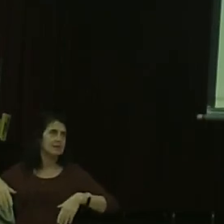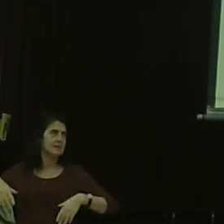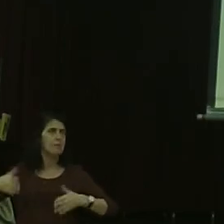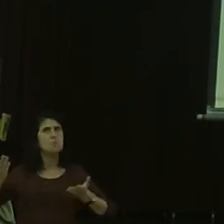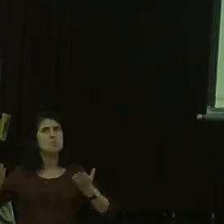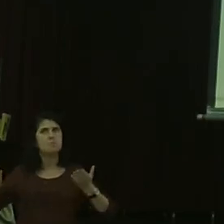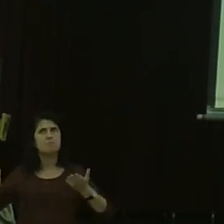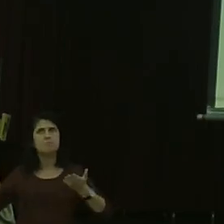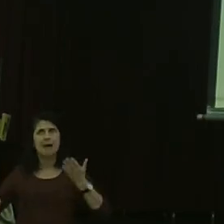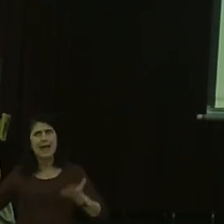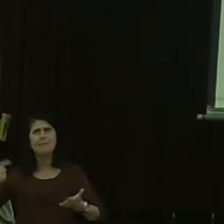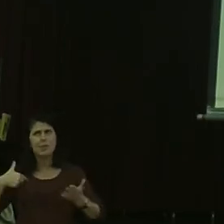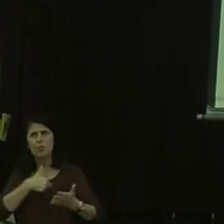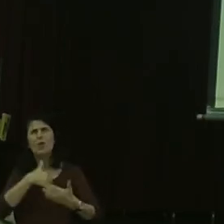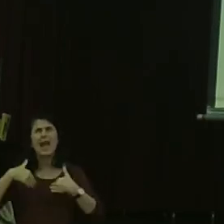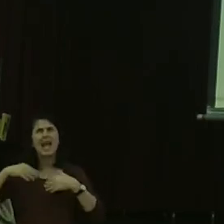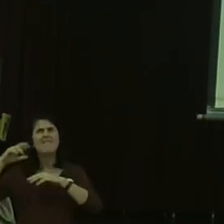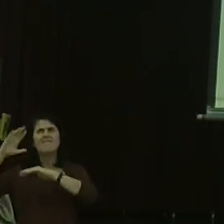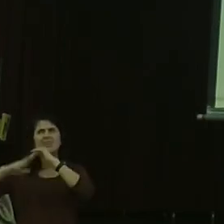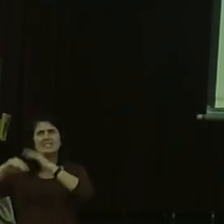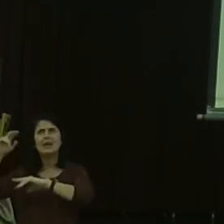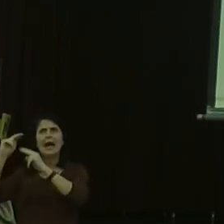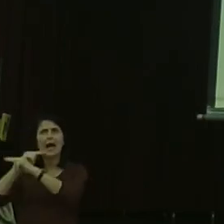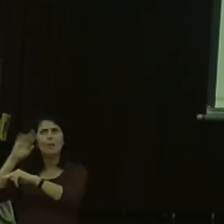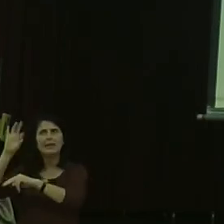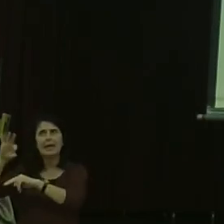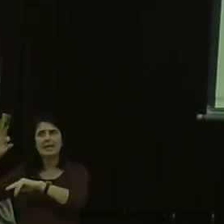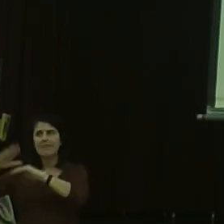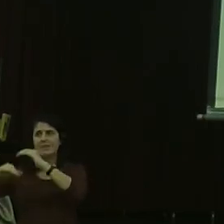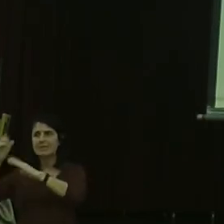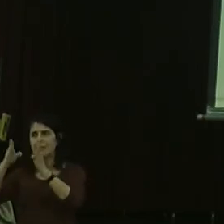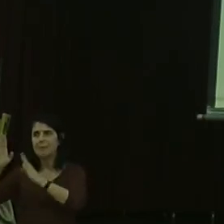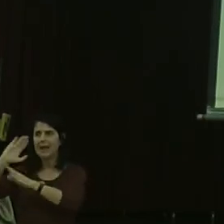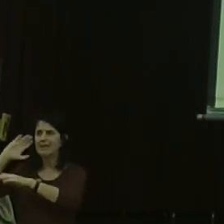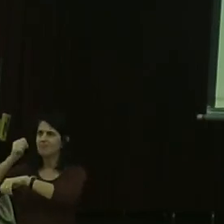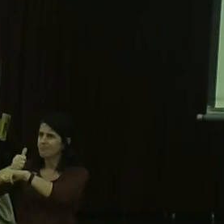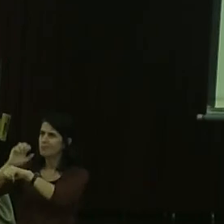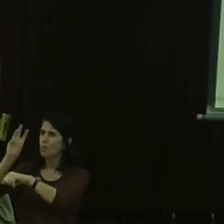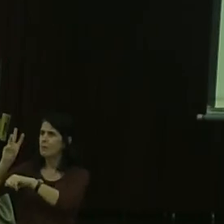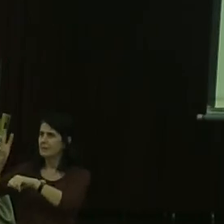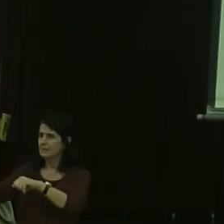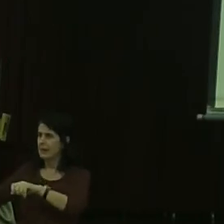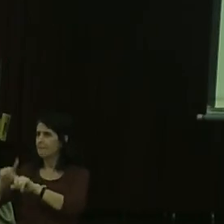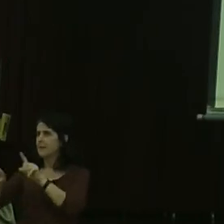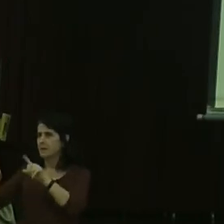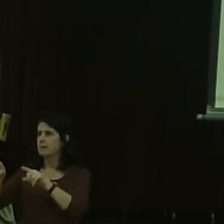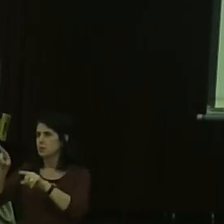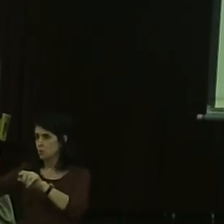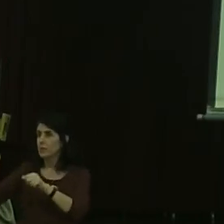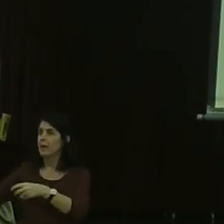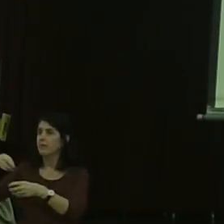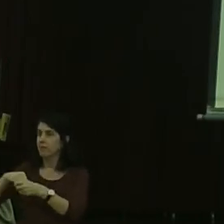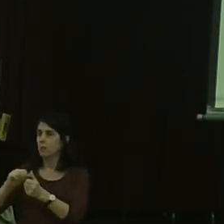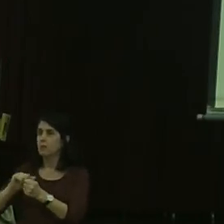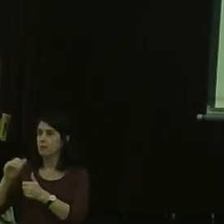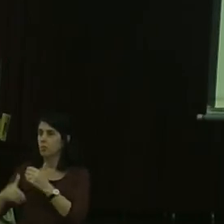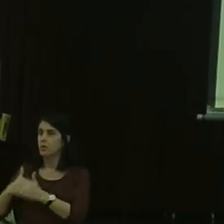there is a facility, a Highway 99 facility plan, a website currently up, but there is a stakeholder mailing list, so you can be involved in that process.